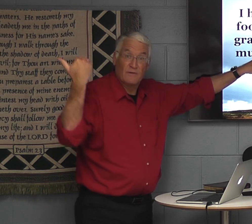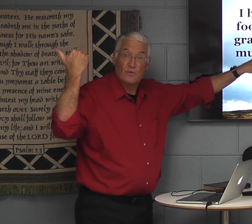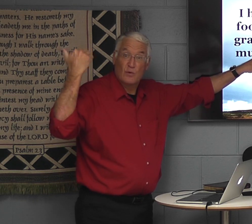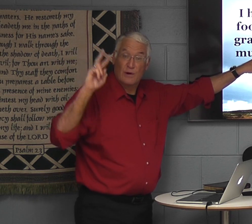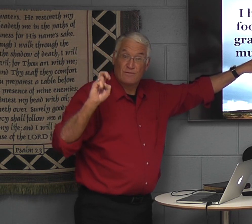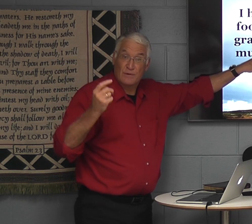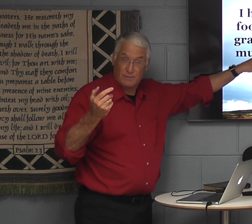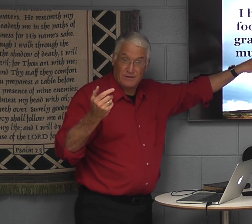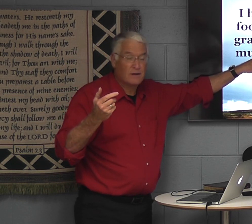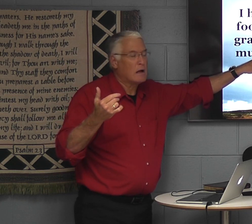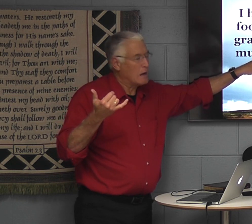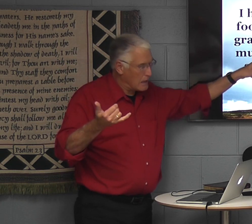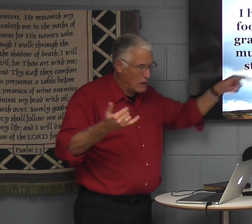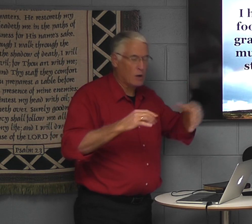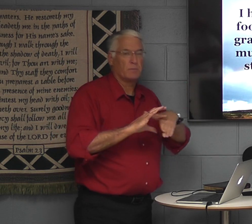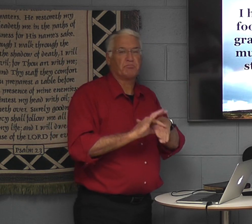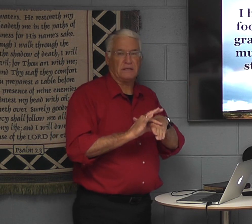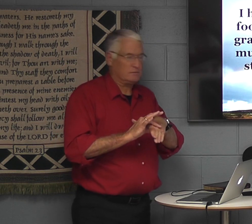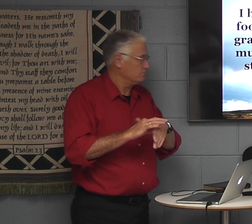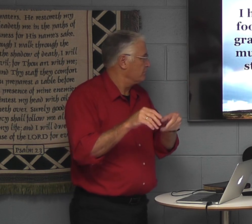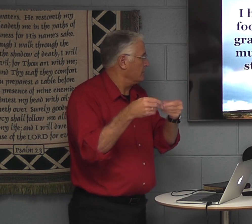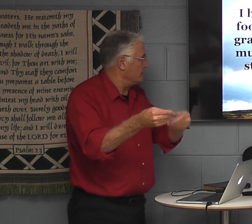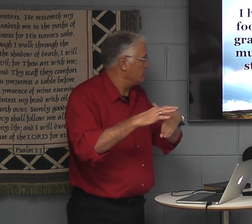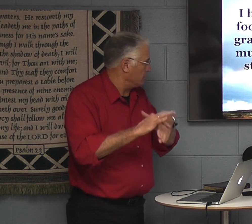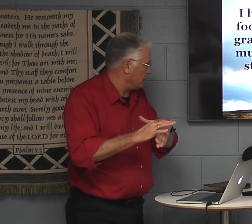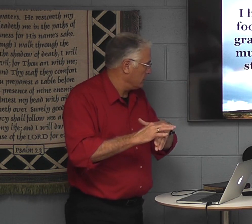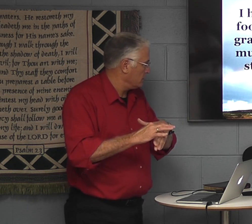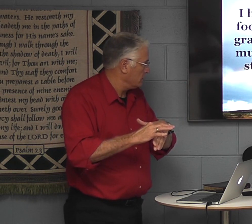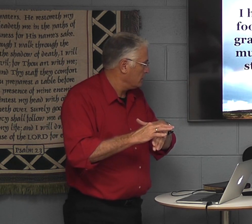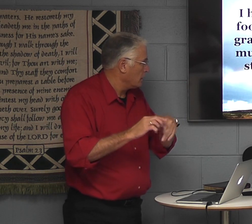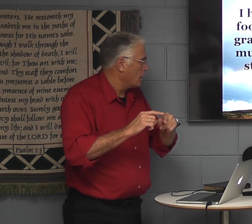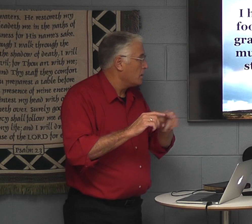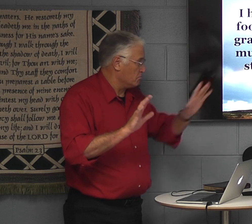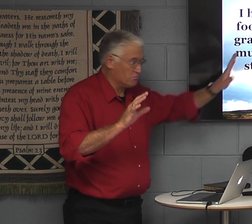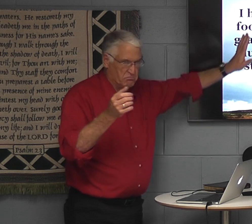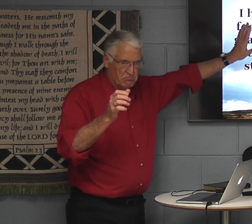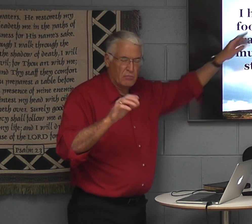and vegetables, like before. Now we have meat as well, giving them the meat.